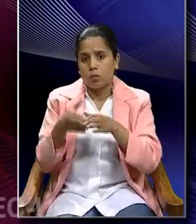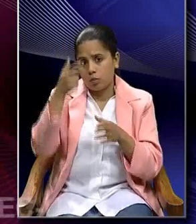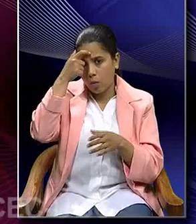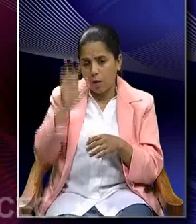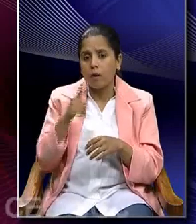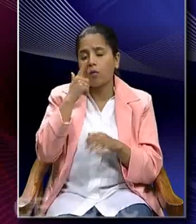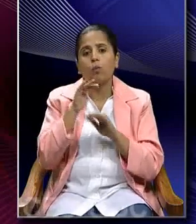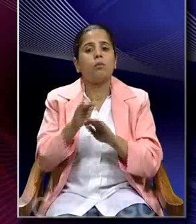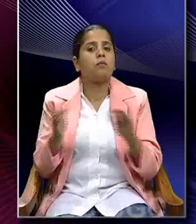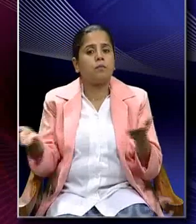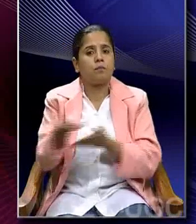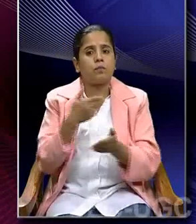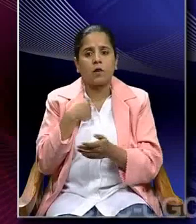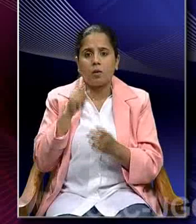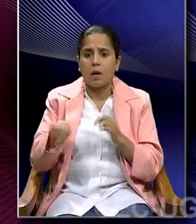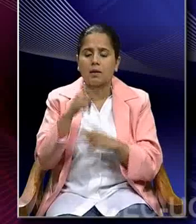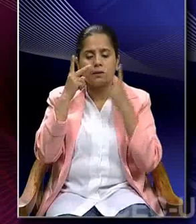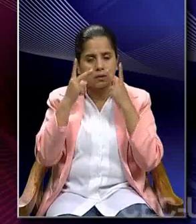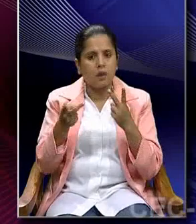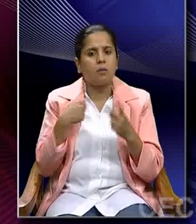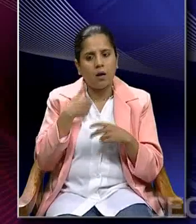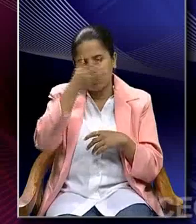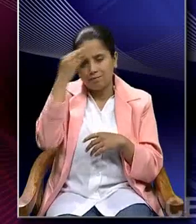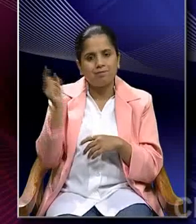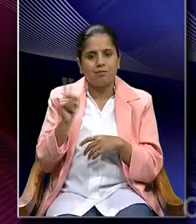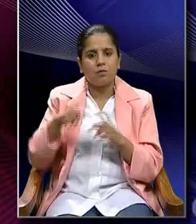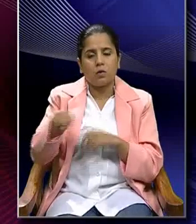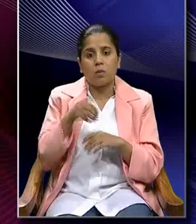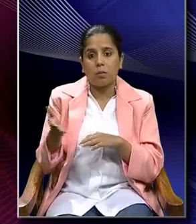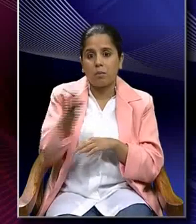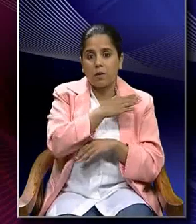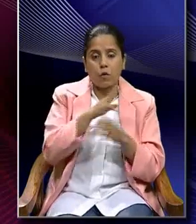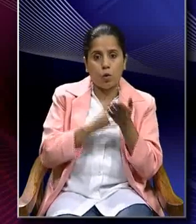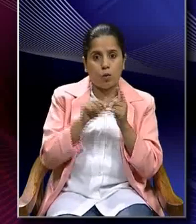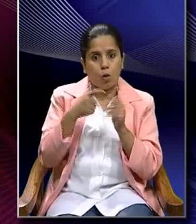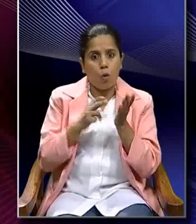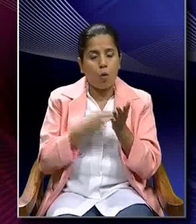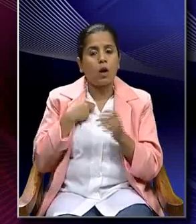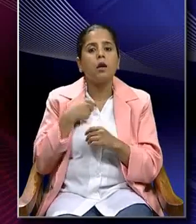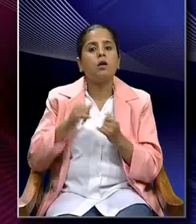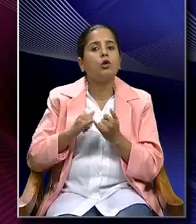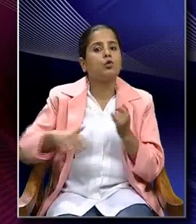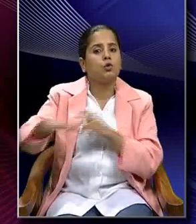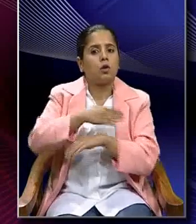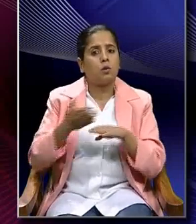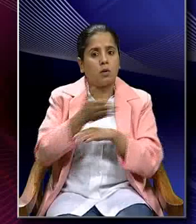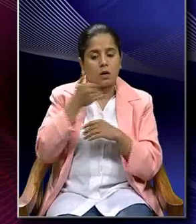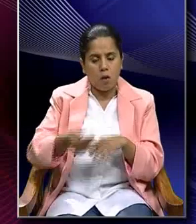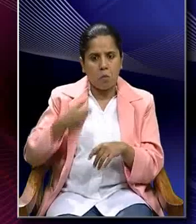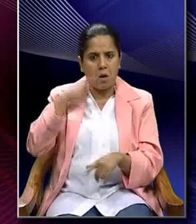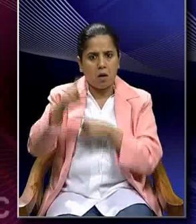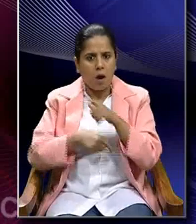girl child which we have to recognize. In pre-modern society, before we became